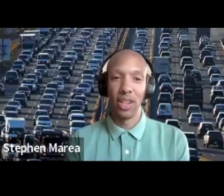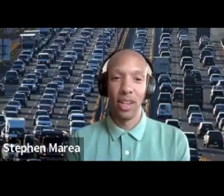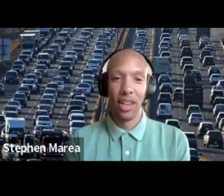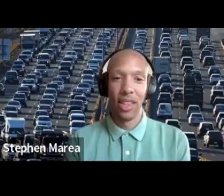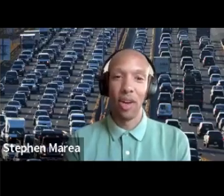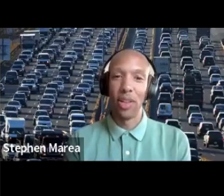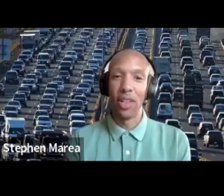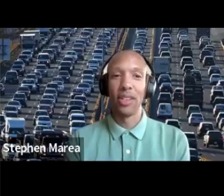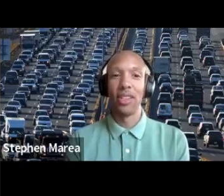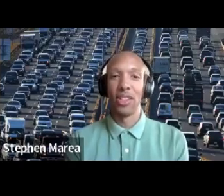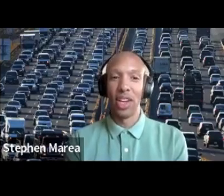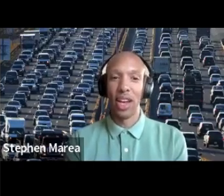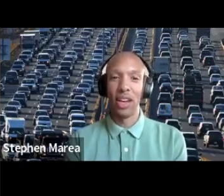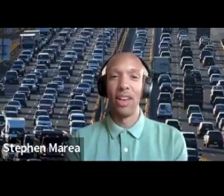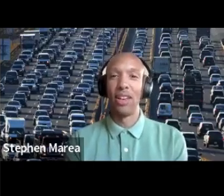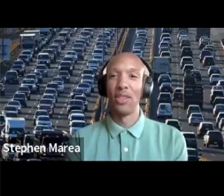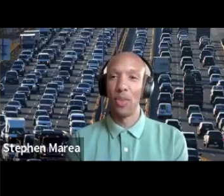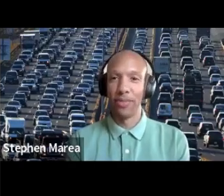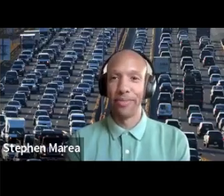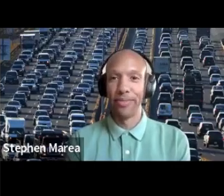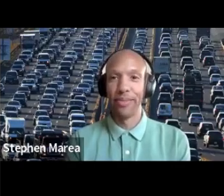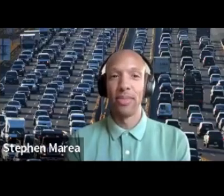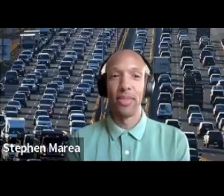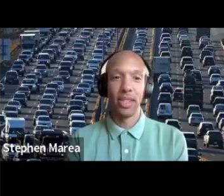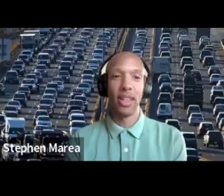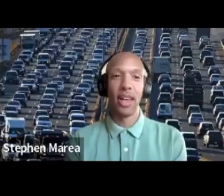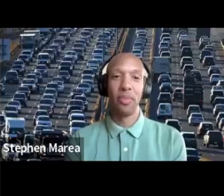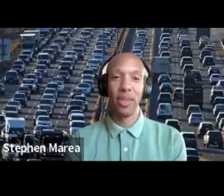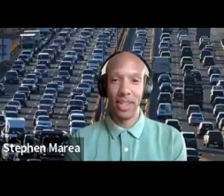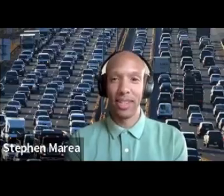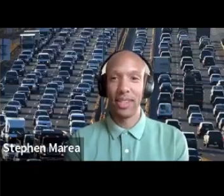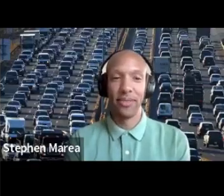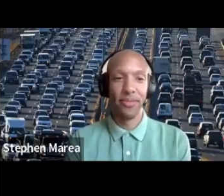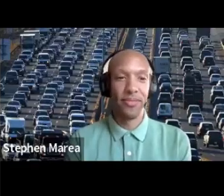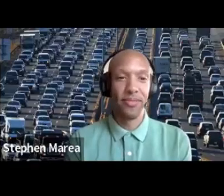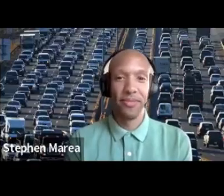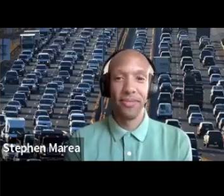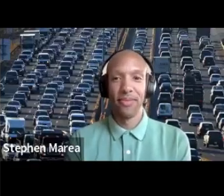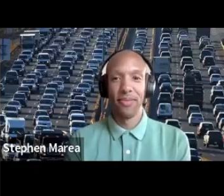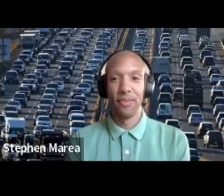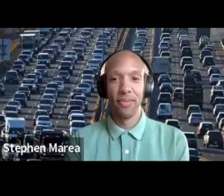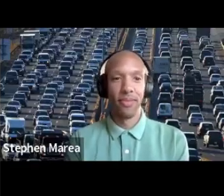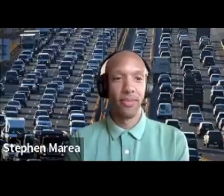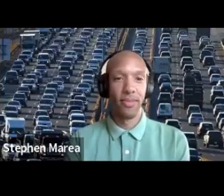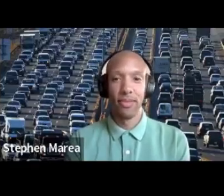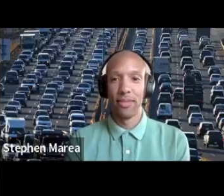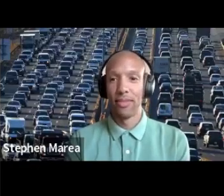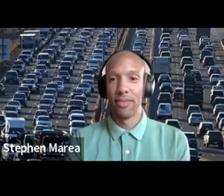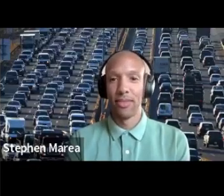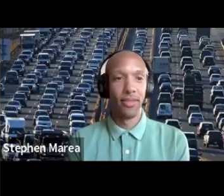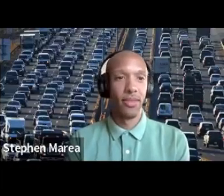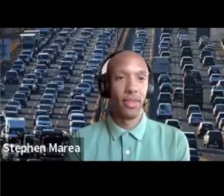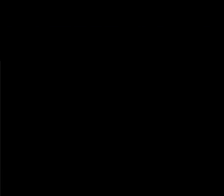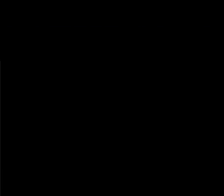the sign-in sheet that will be linked in the chat as well. Next slide, please.